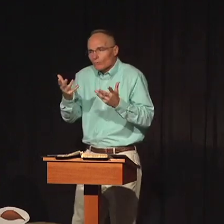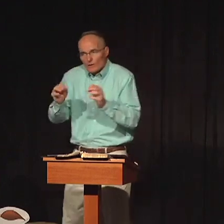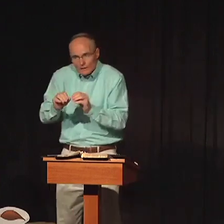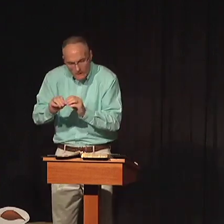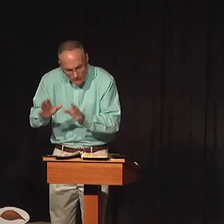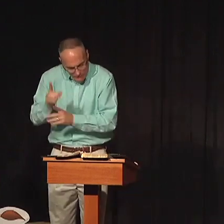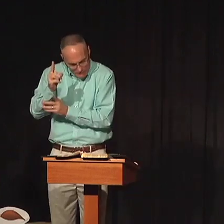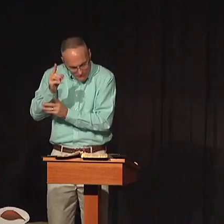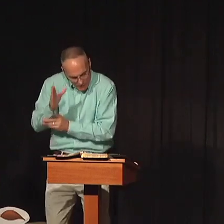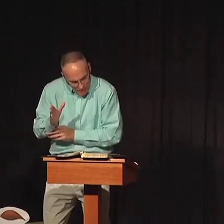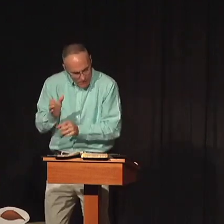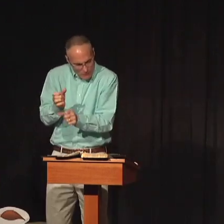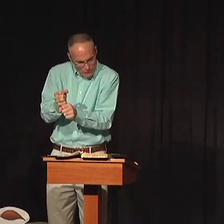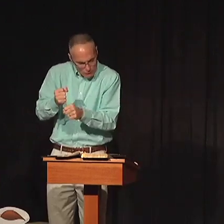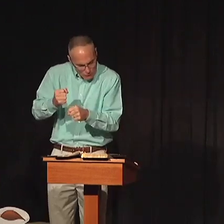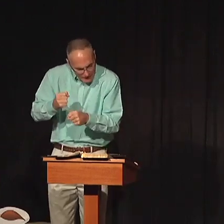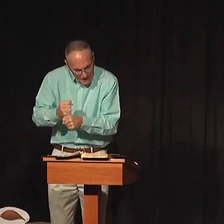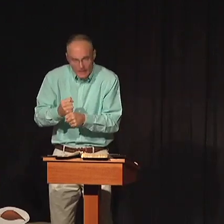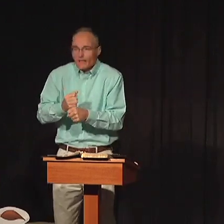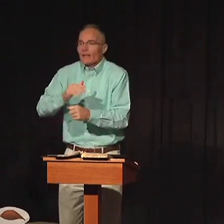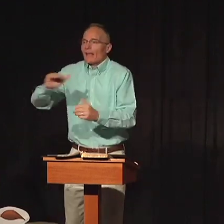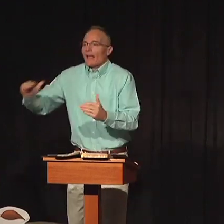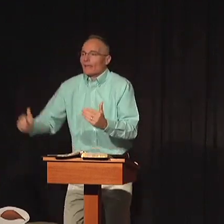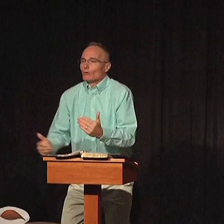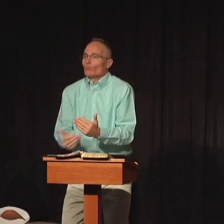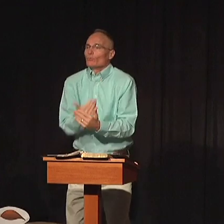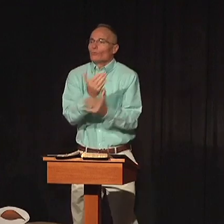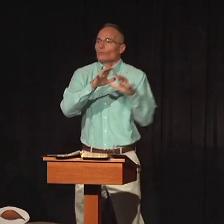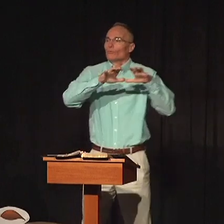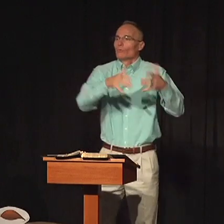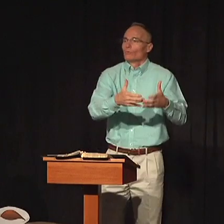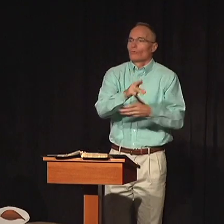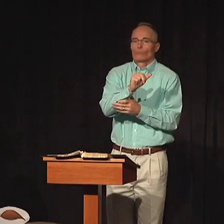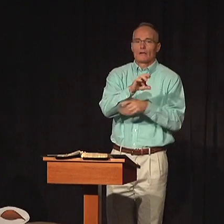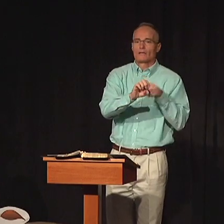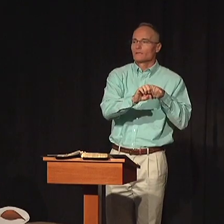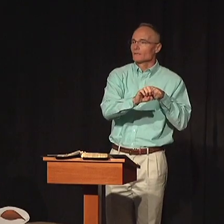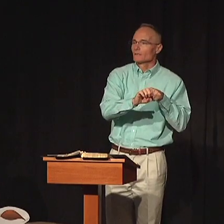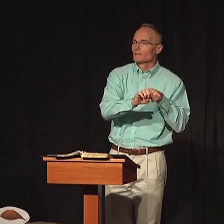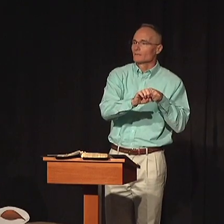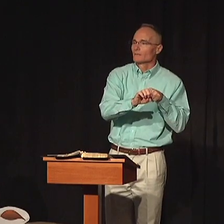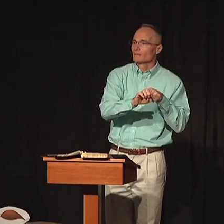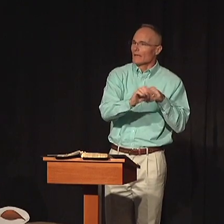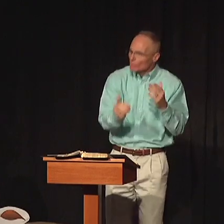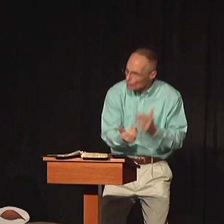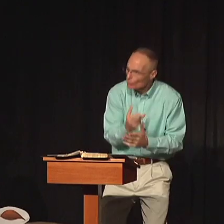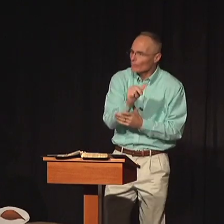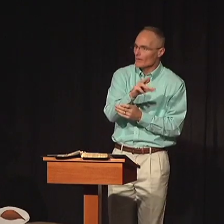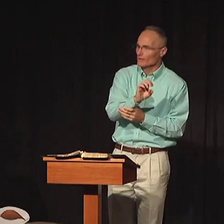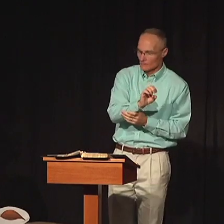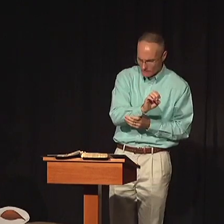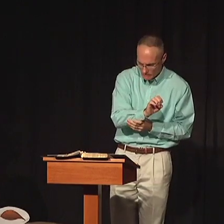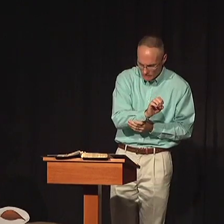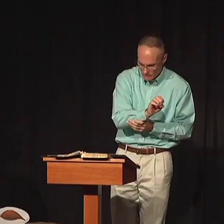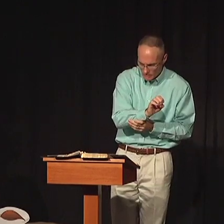But Peter is saying here that God created a new race. A new